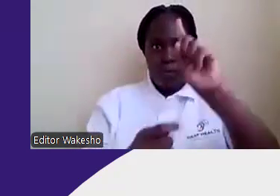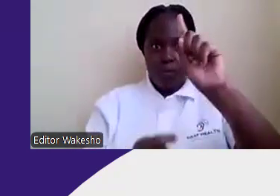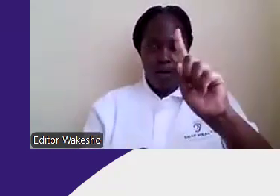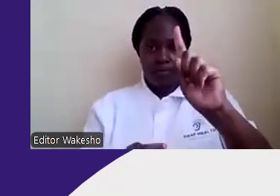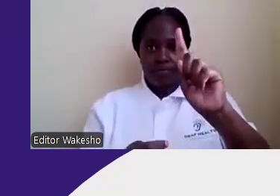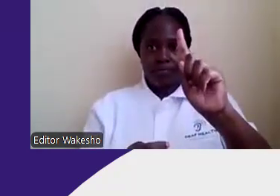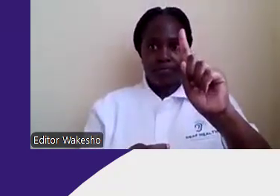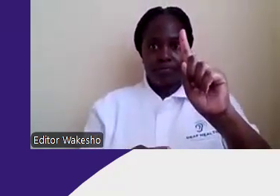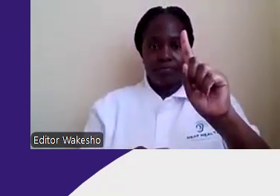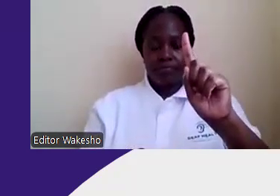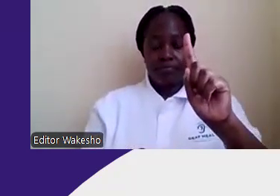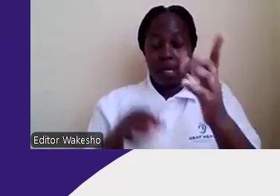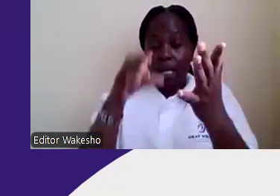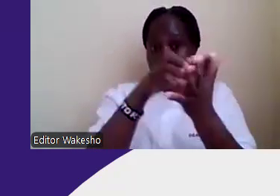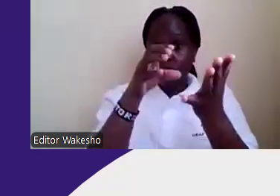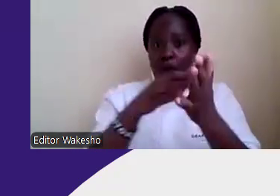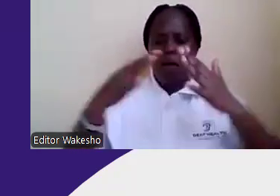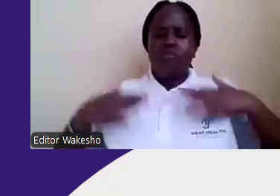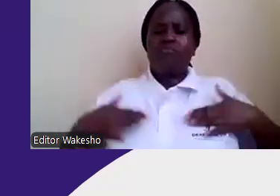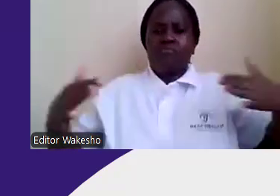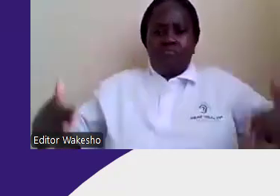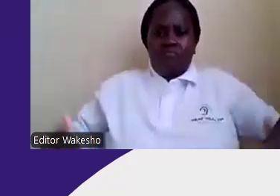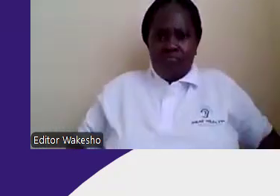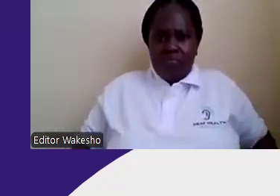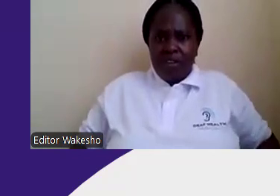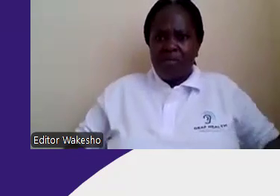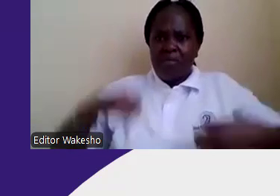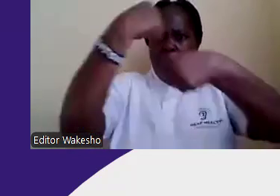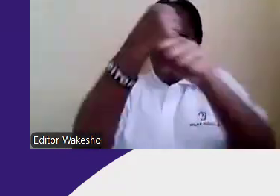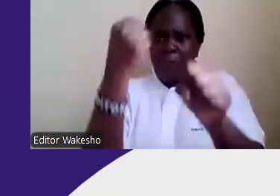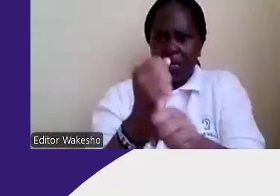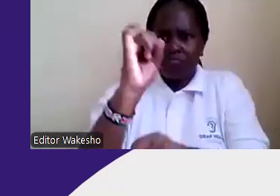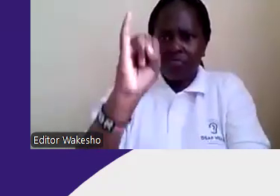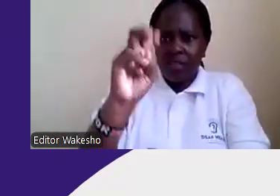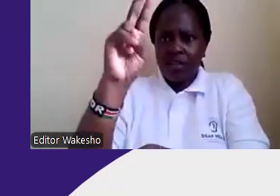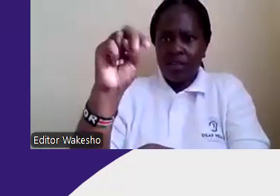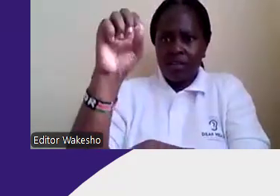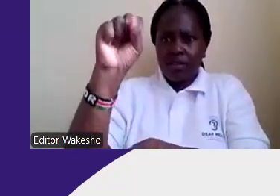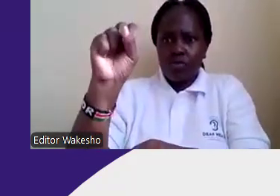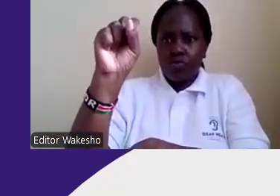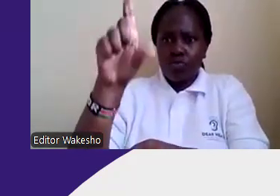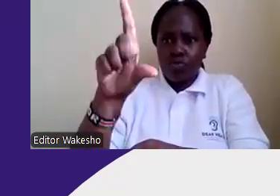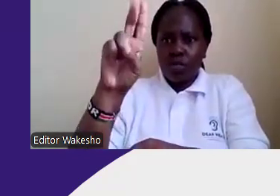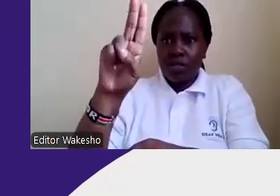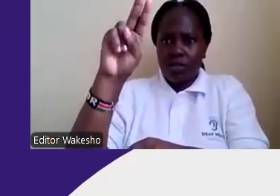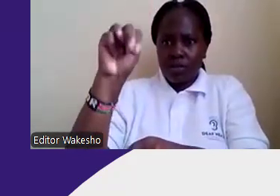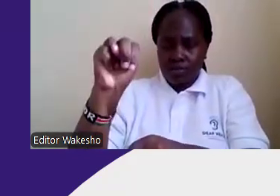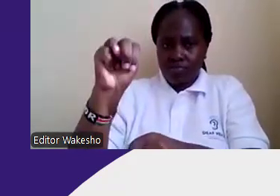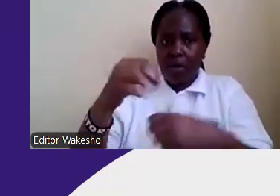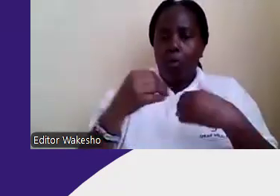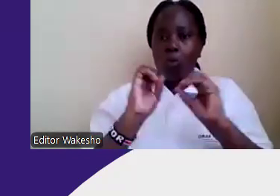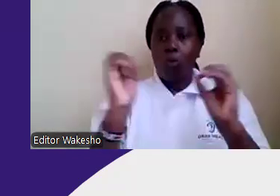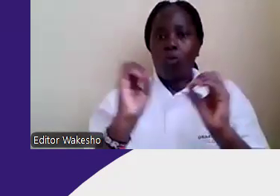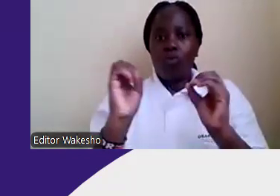is a situation whereby the body does not make insulin at all. So now the key that we need to open the cell is